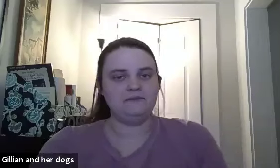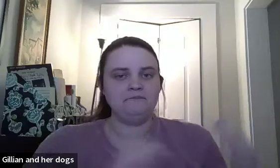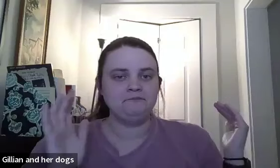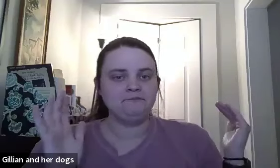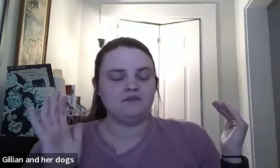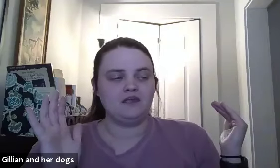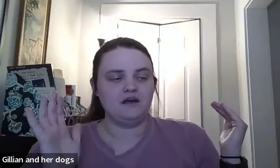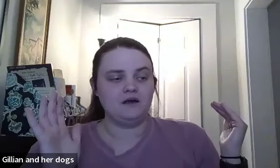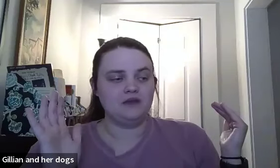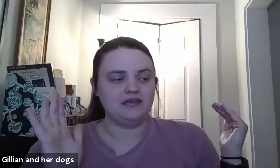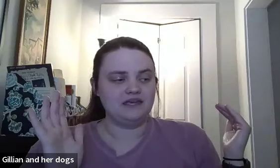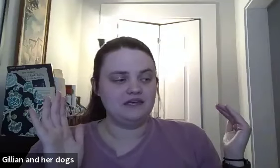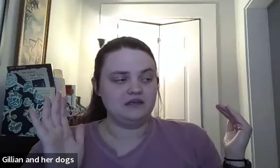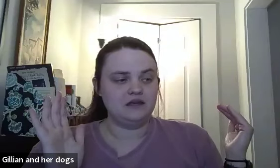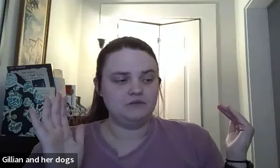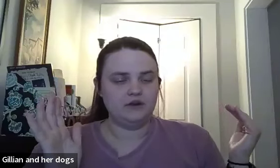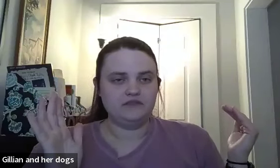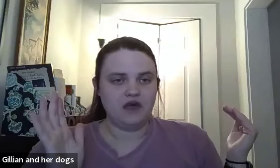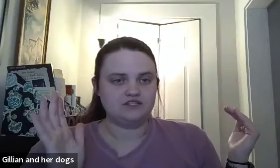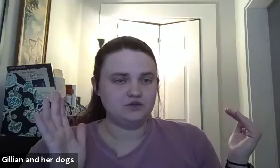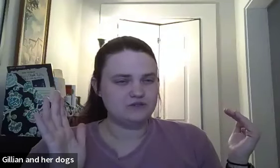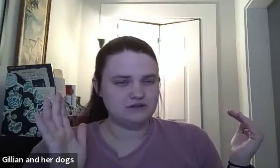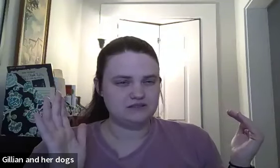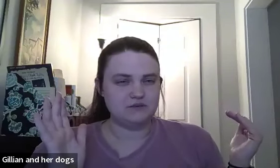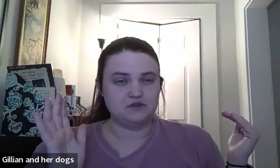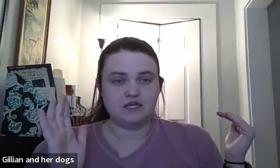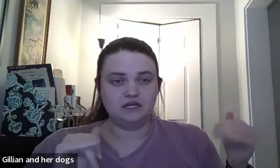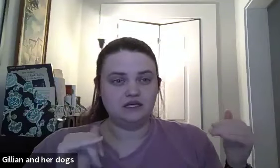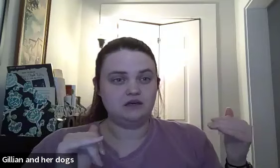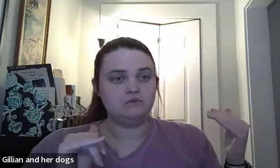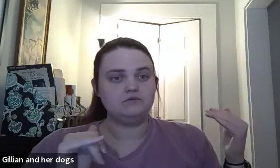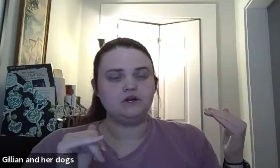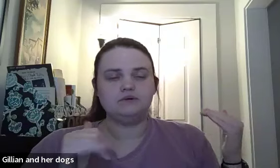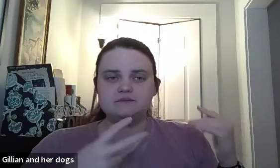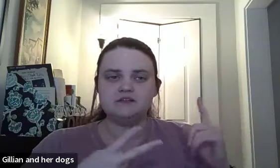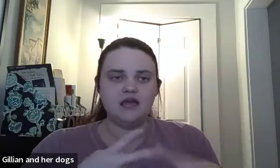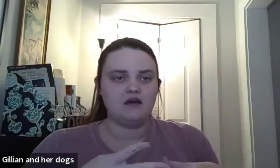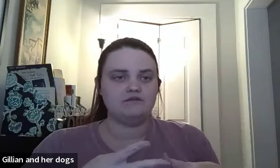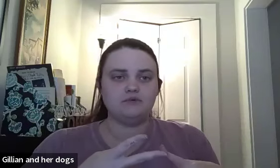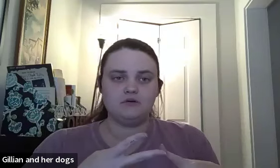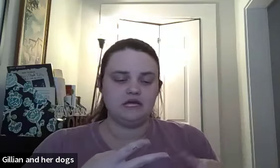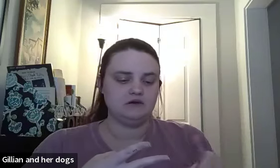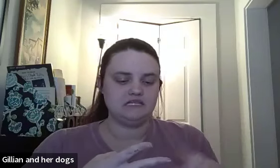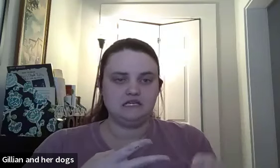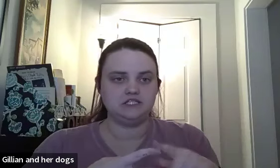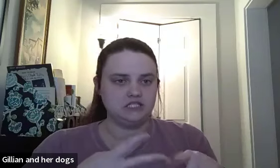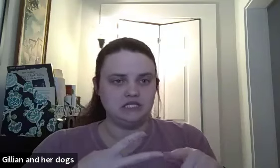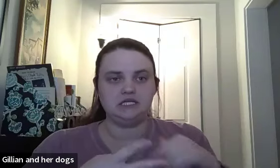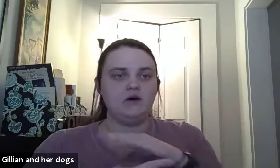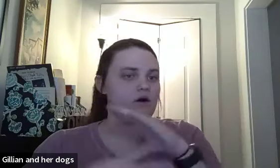Okay. In with that too is what I was gonna say with the he, we typically have the pronouns he, she,